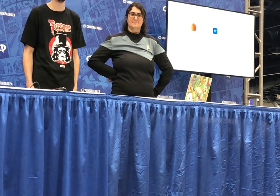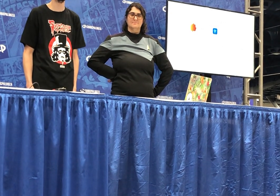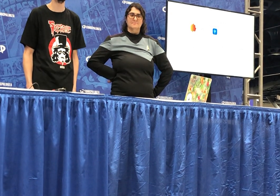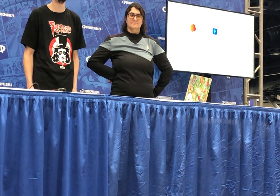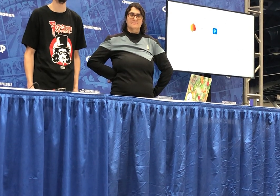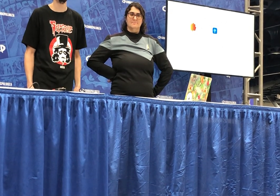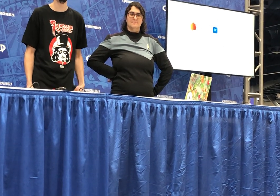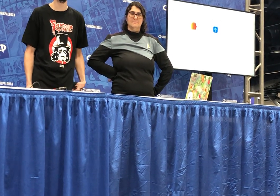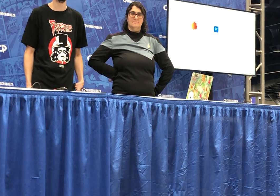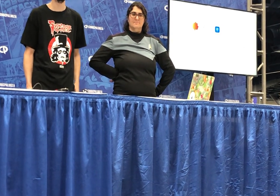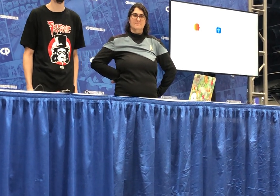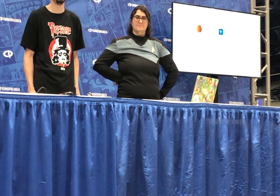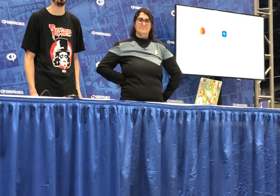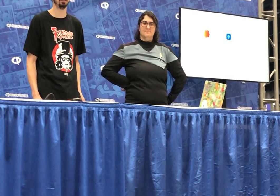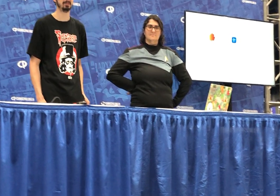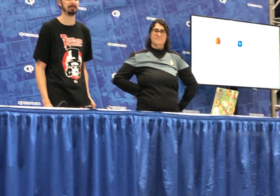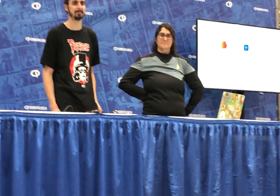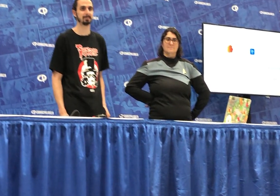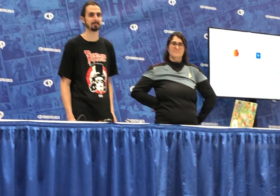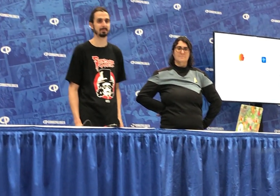Harris, and currently U of H still has classes as well.